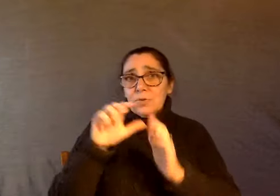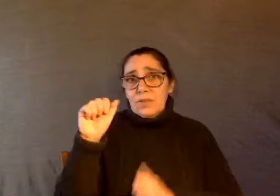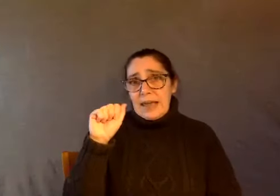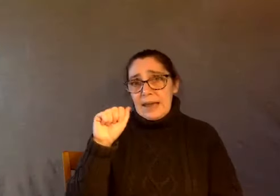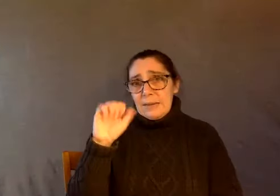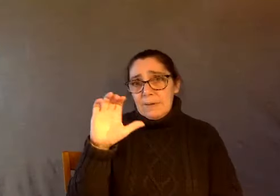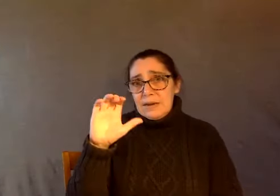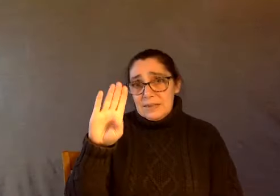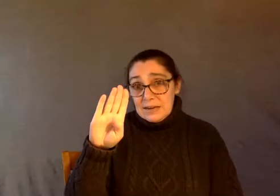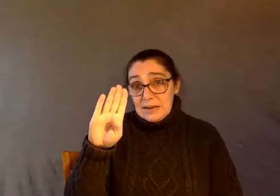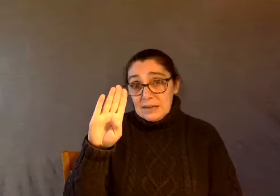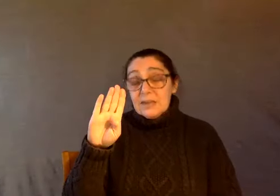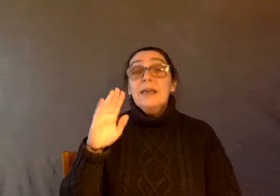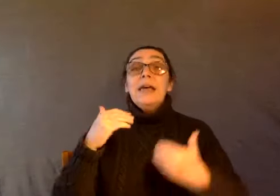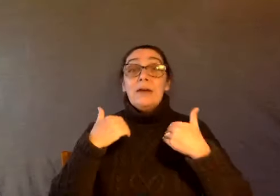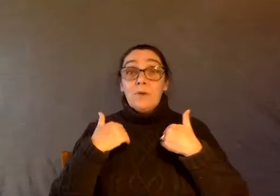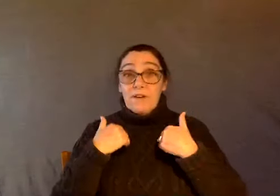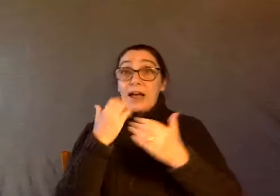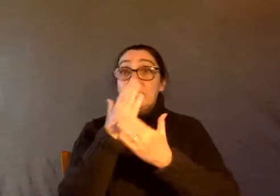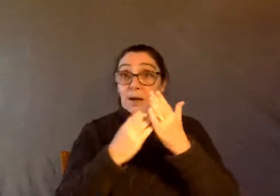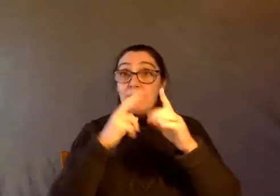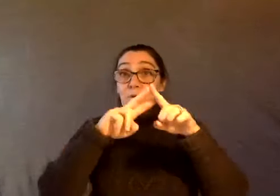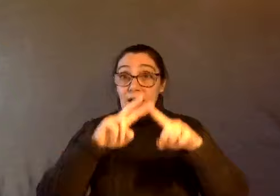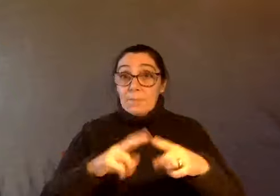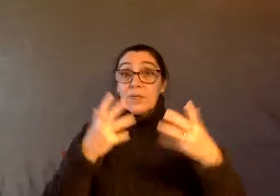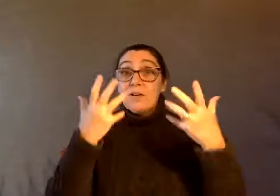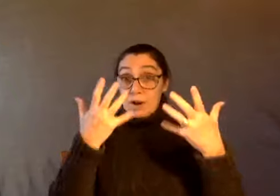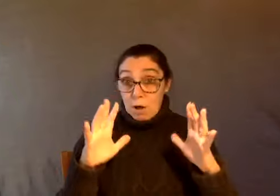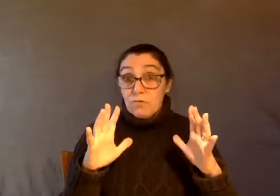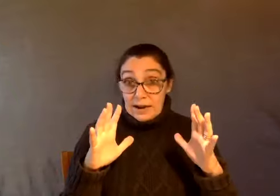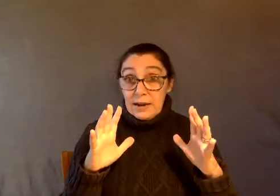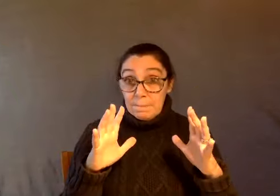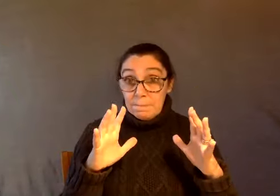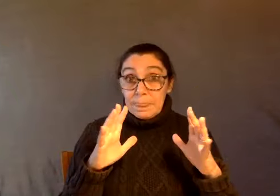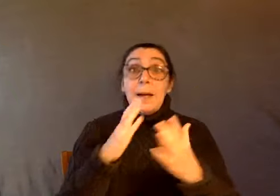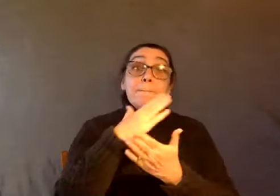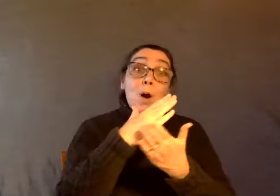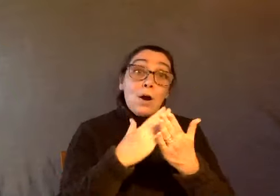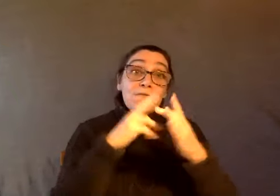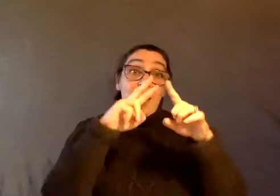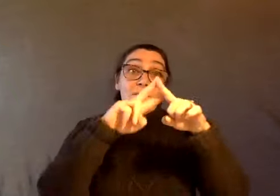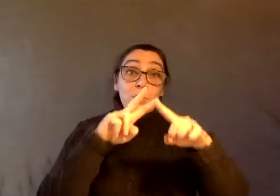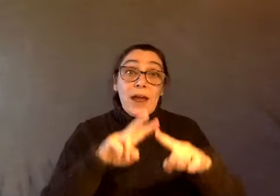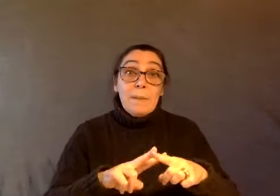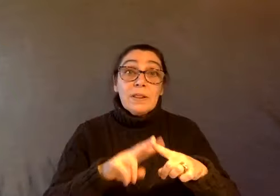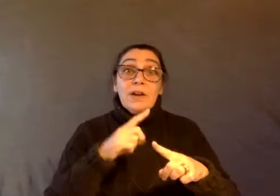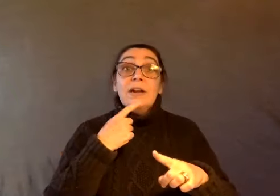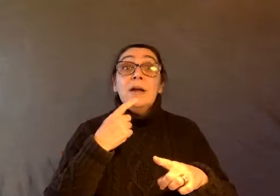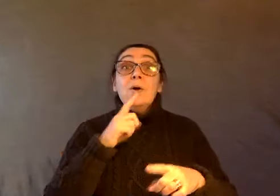the ABCs and we've had some vocabulary already. Part of that vocabulary